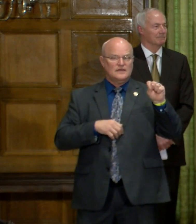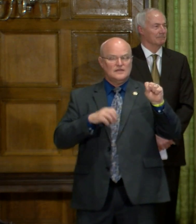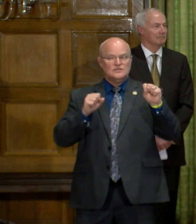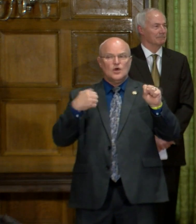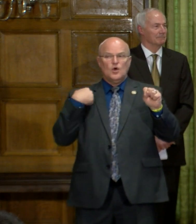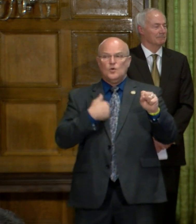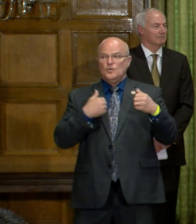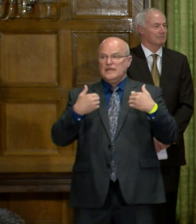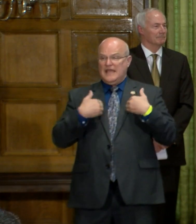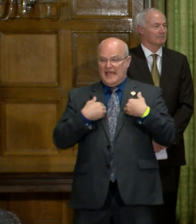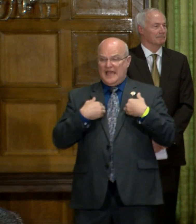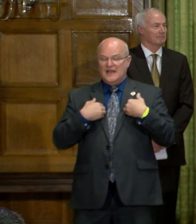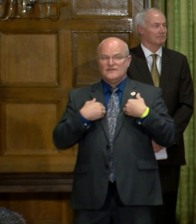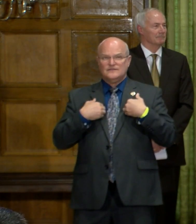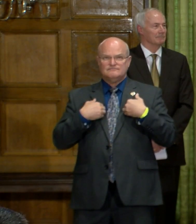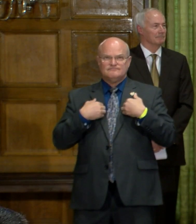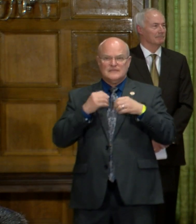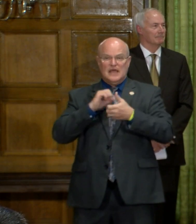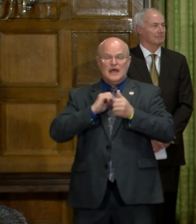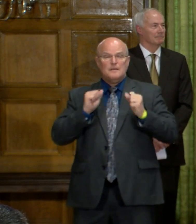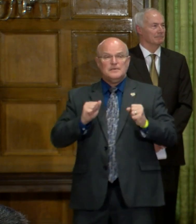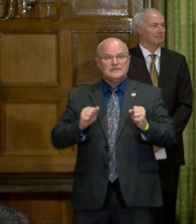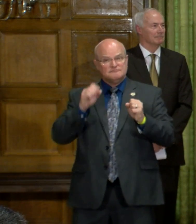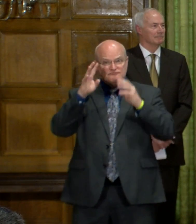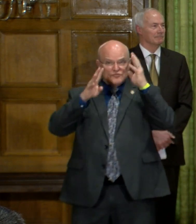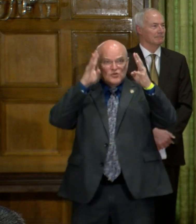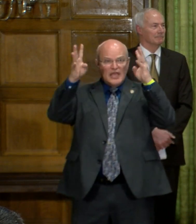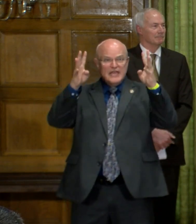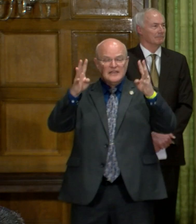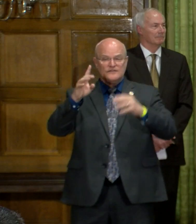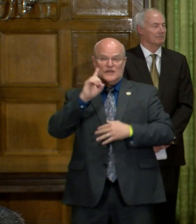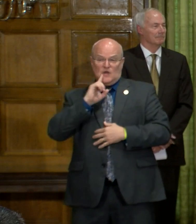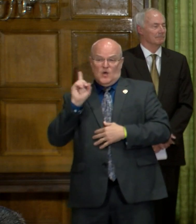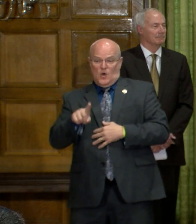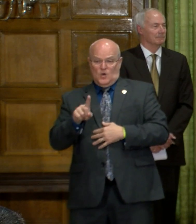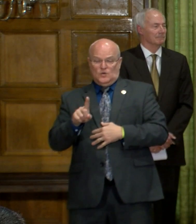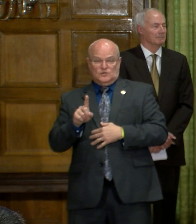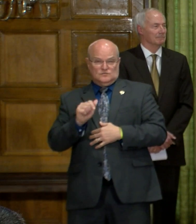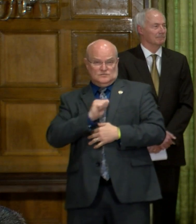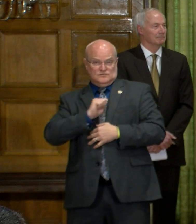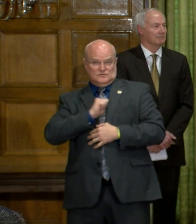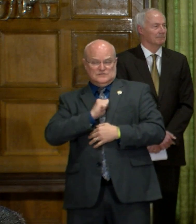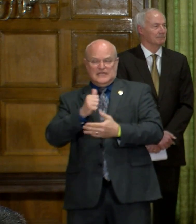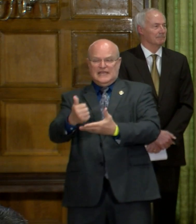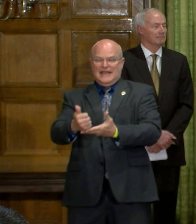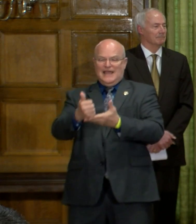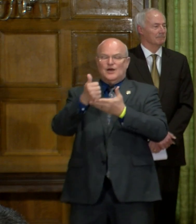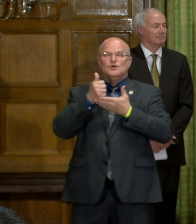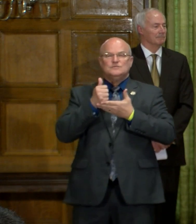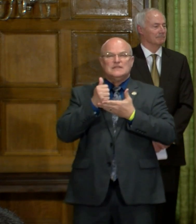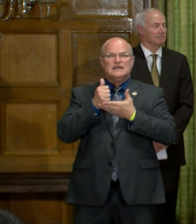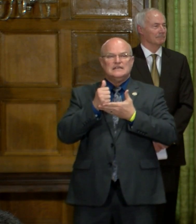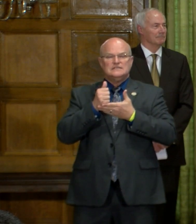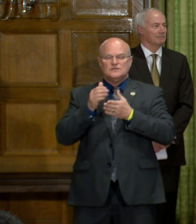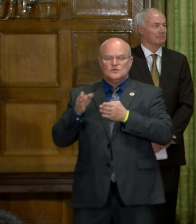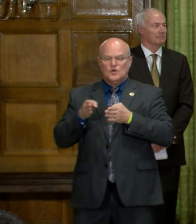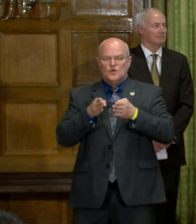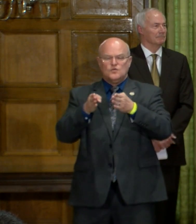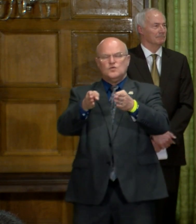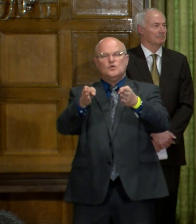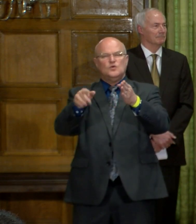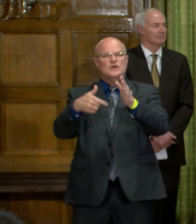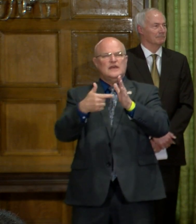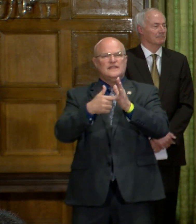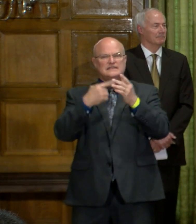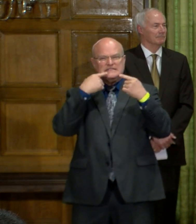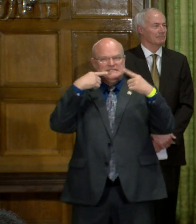so when we have this ability to be creative and to issue our own executive orders, it helps us to navigate these waters